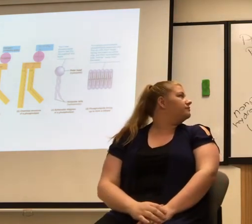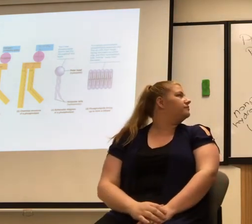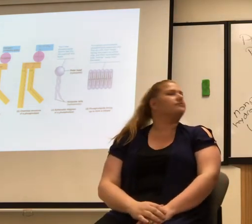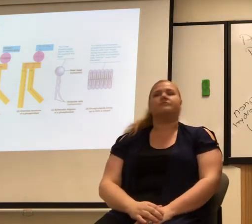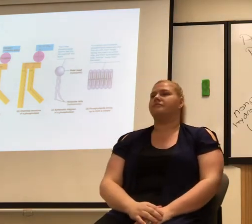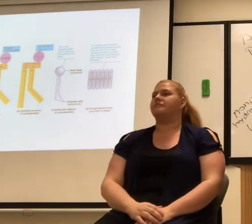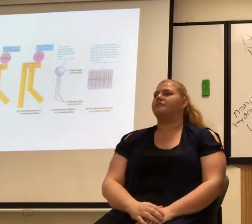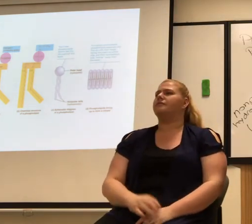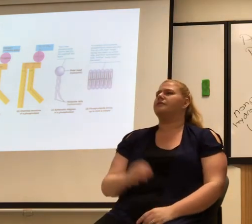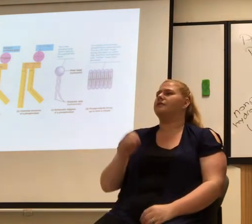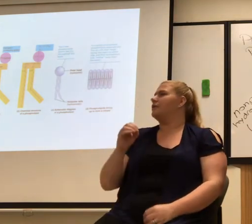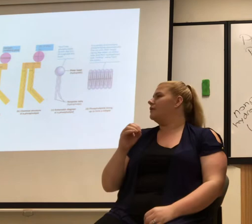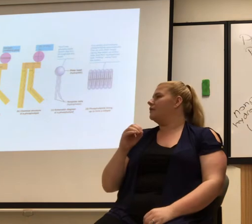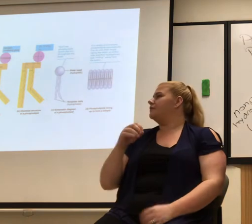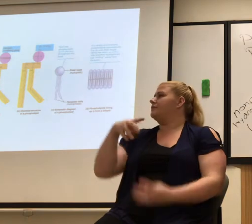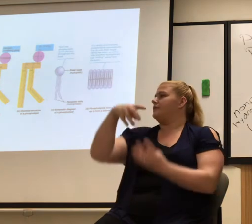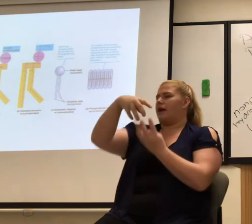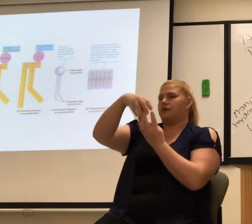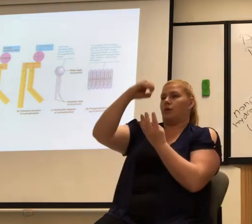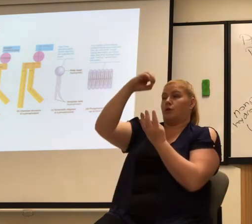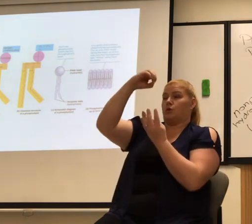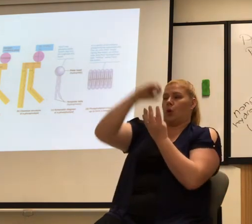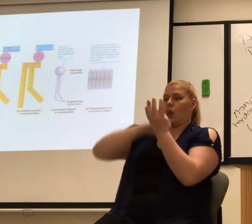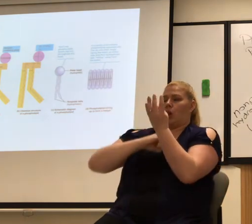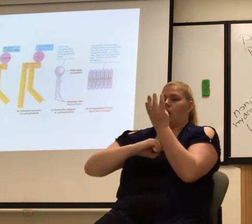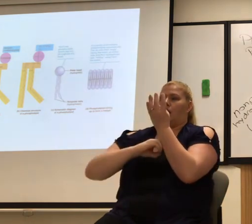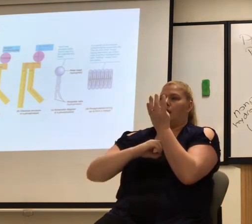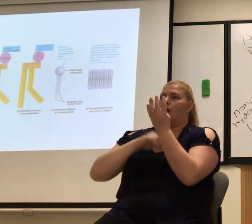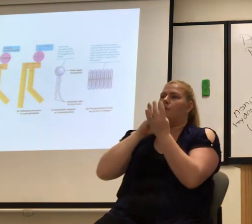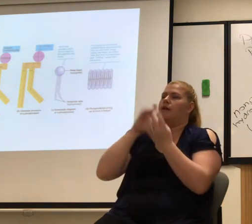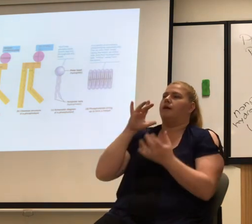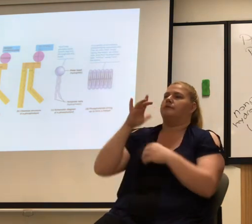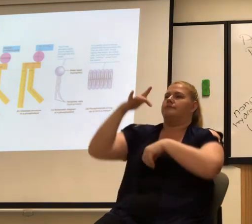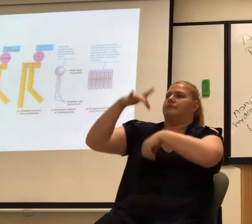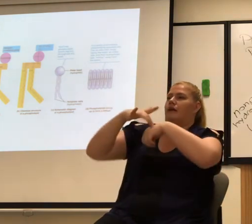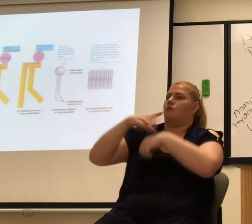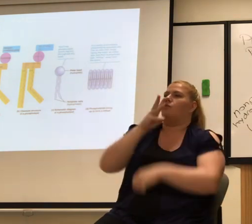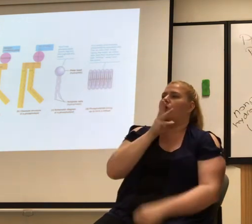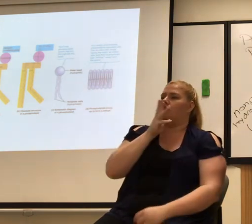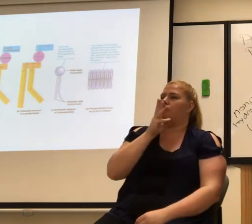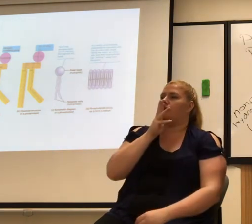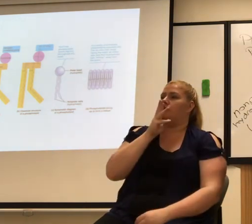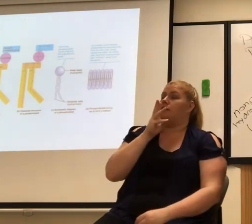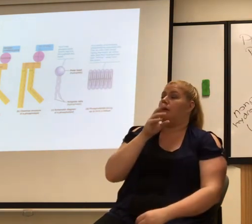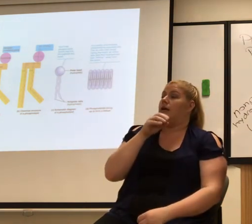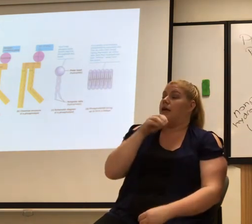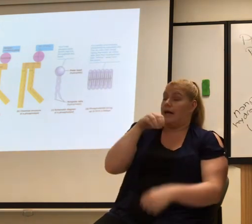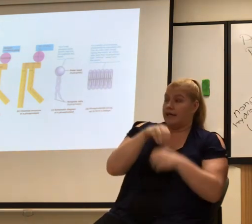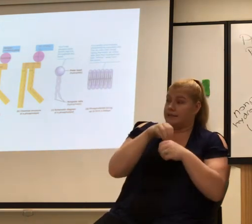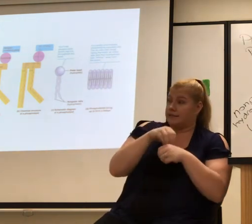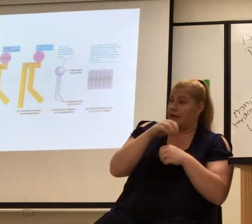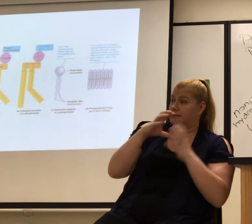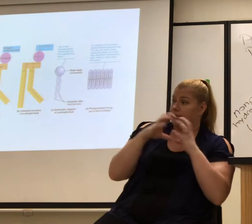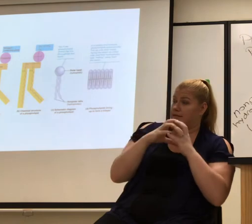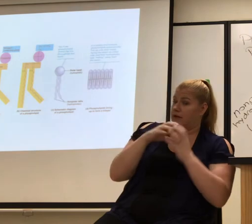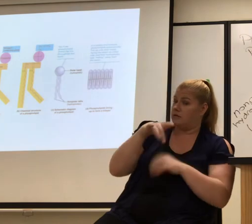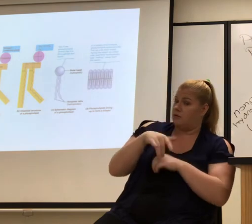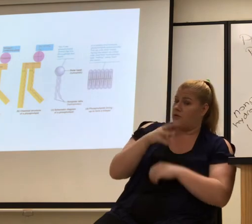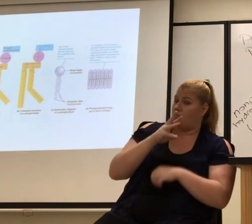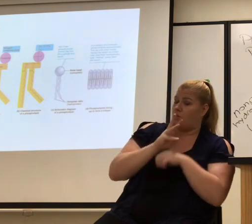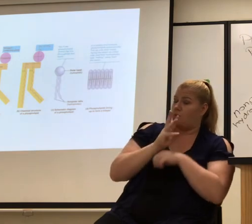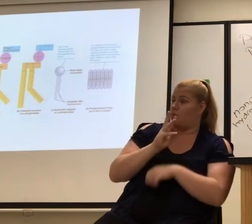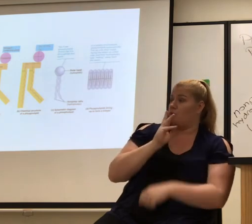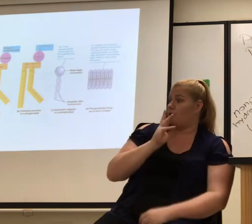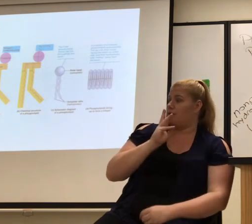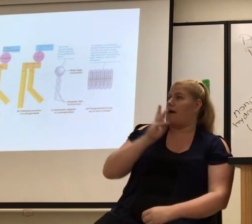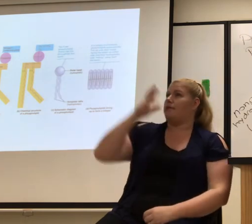This end faces water. Face water. However, this kind of zone in between where the tails face